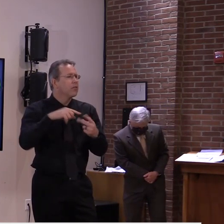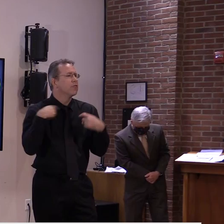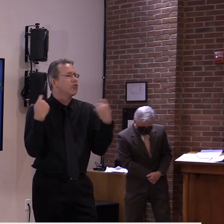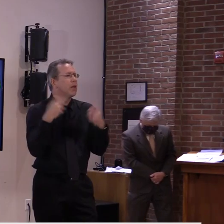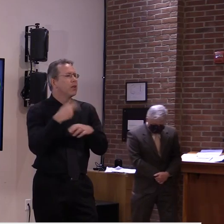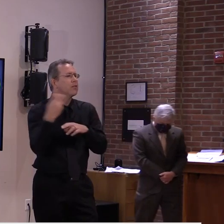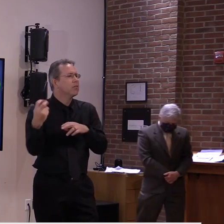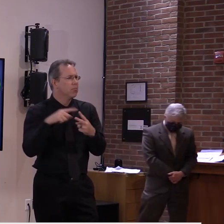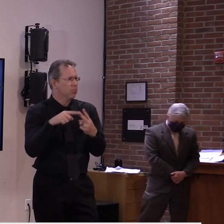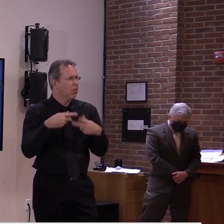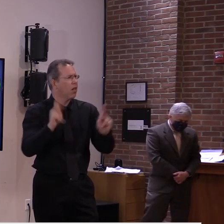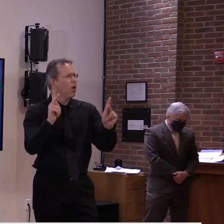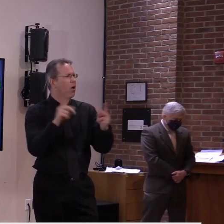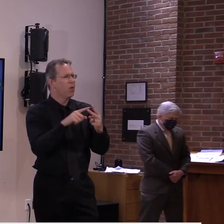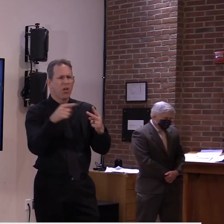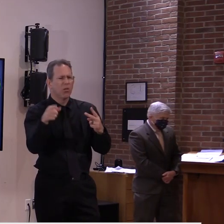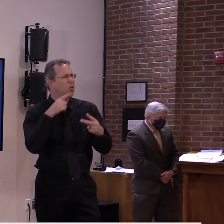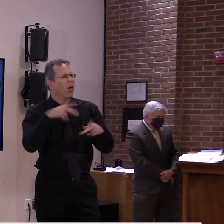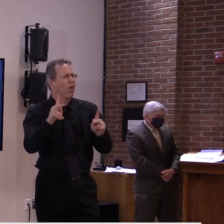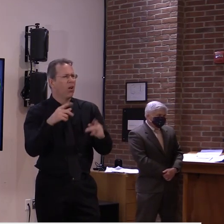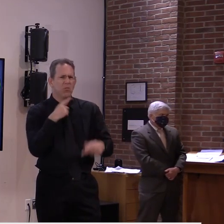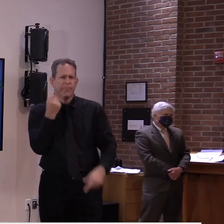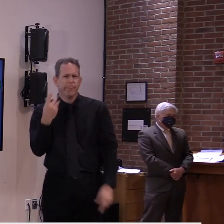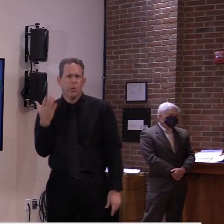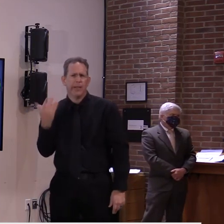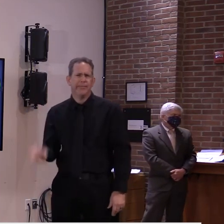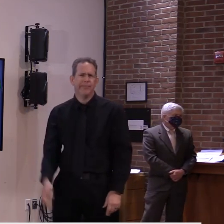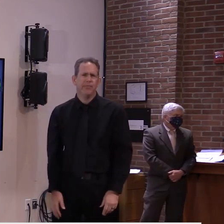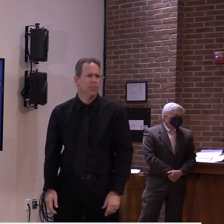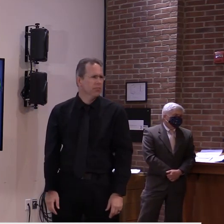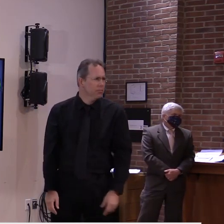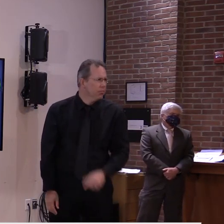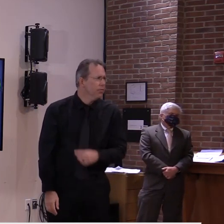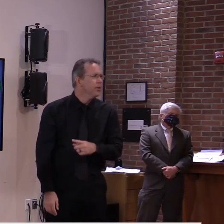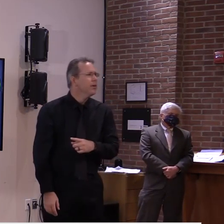but other programs such as outdoor youth ski training are not allowed.